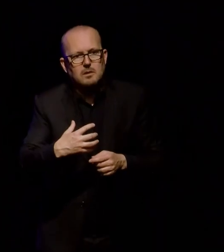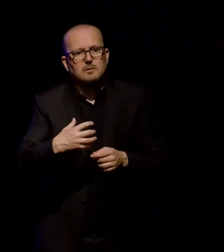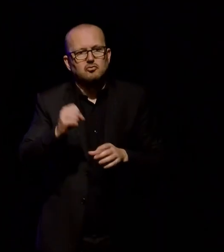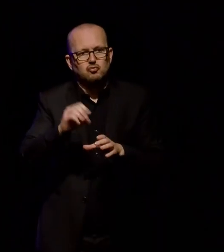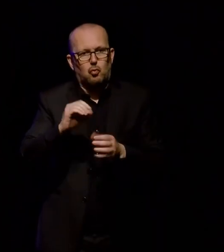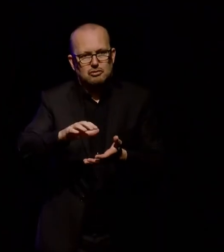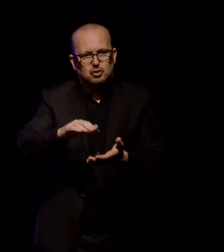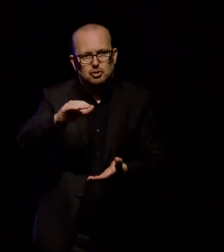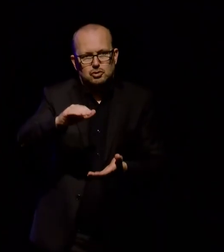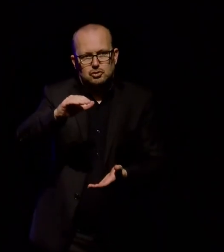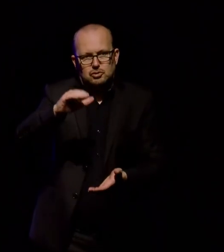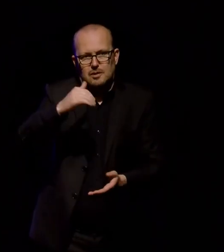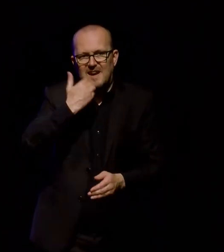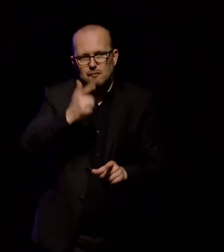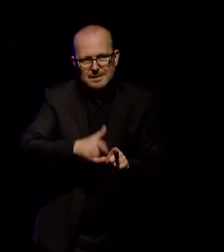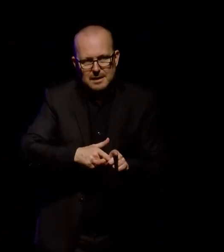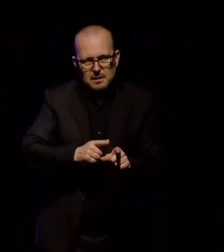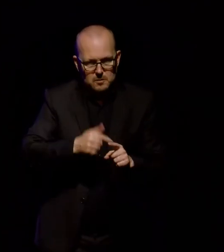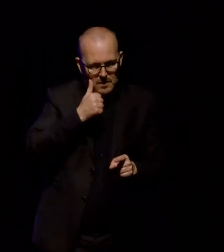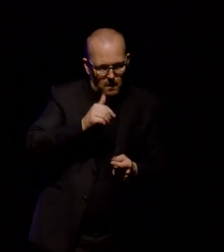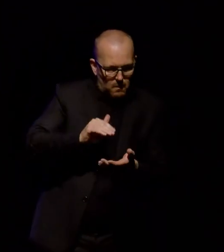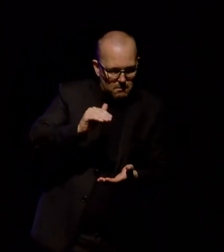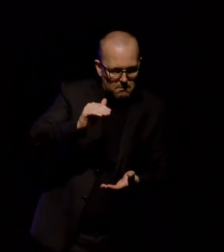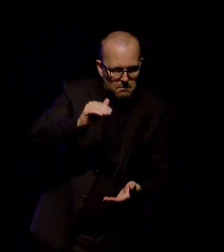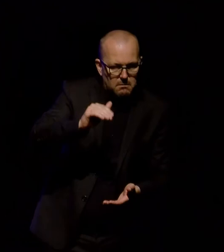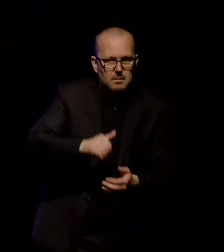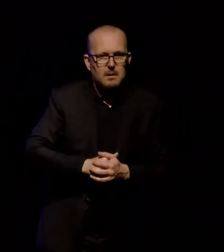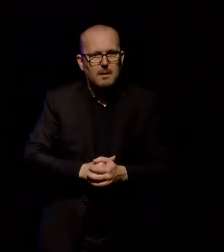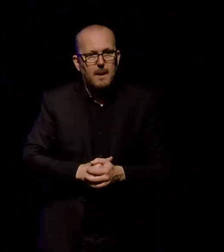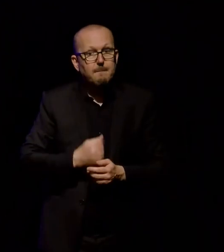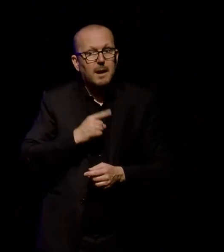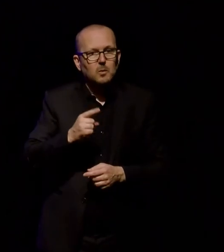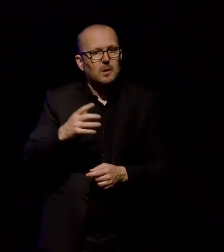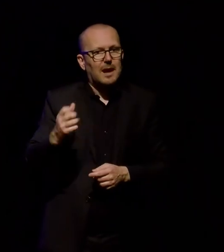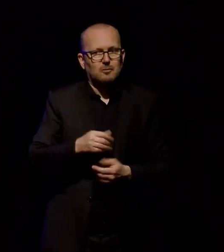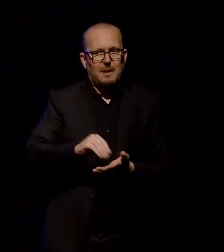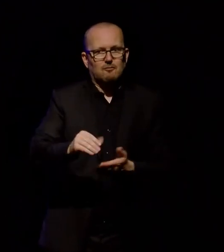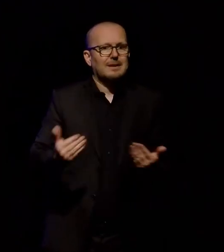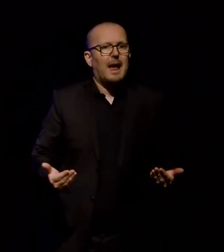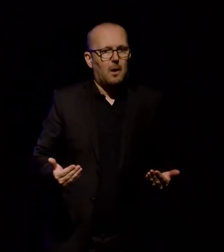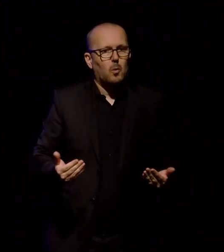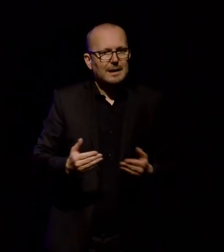can quickly add more storage. But we don't have to pay for that unless we actually consume it.